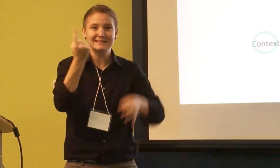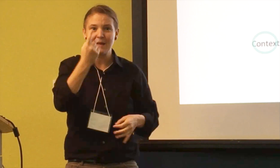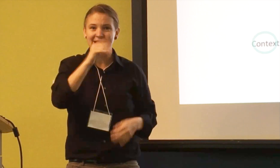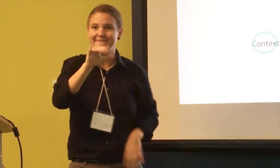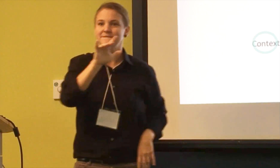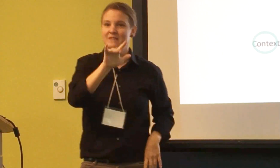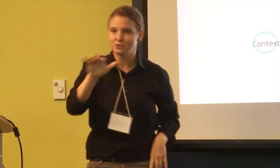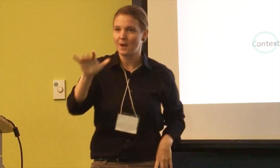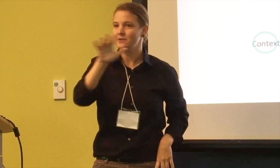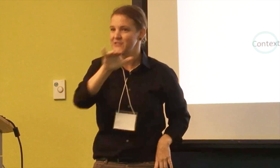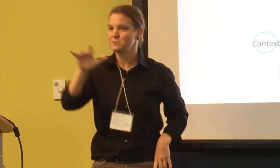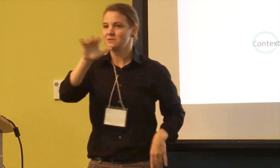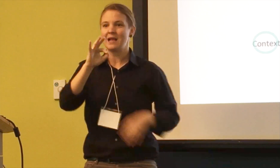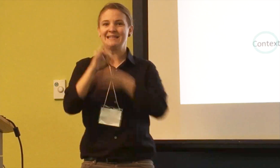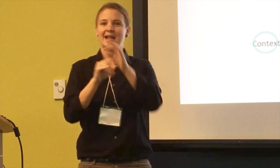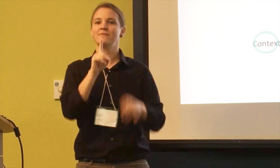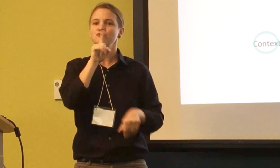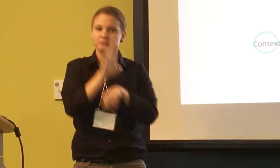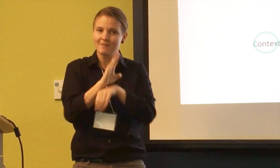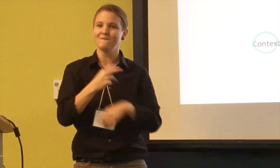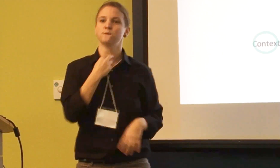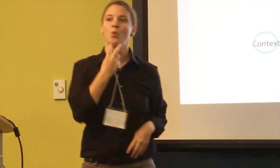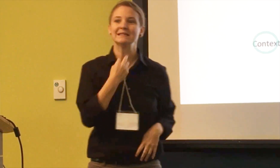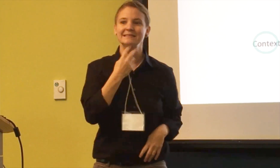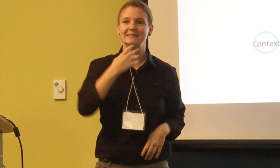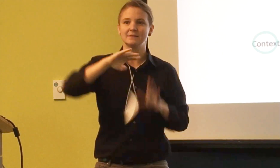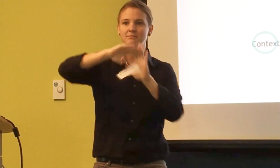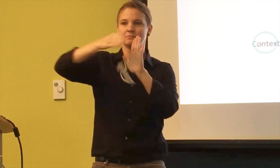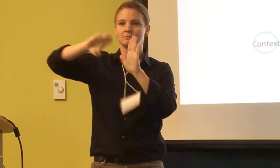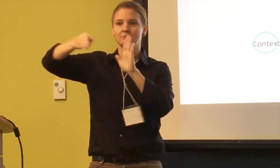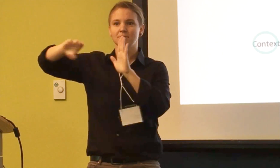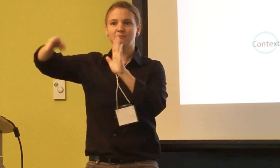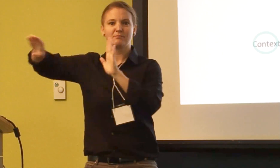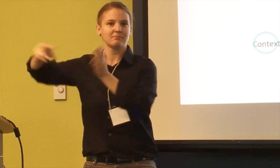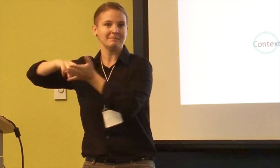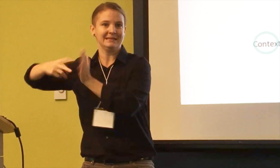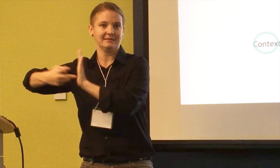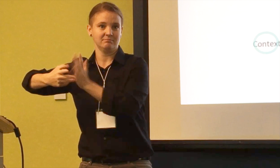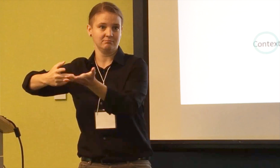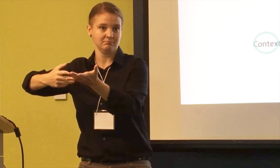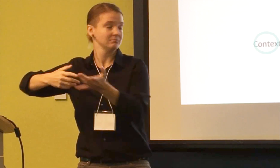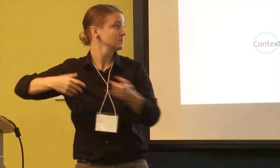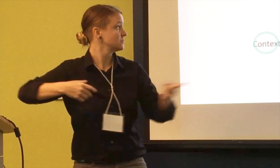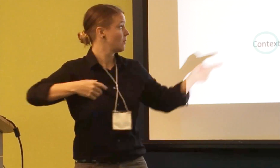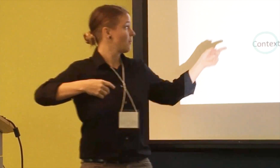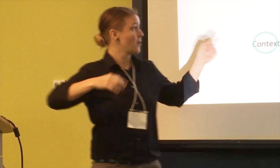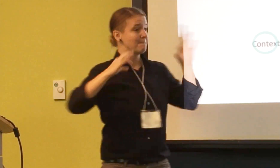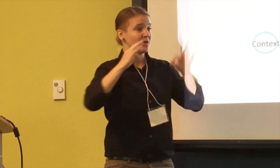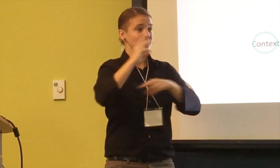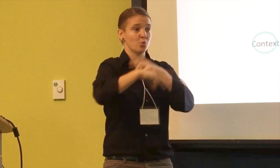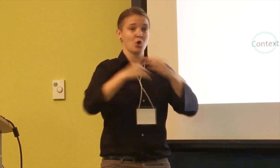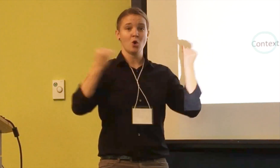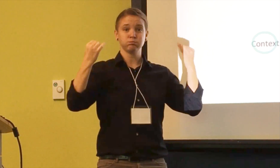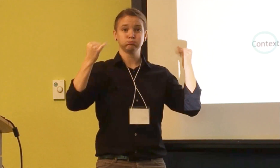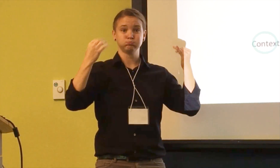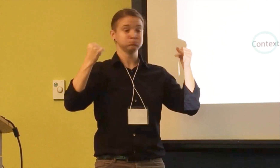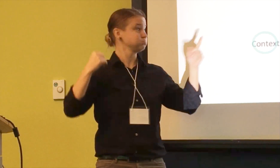Imagine spelling out words instead of saying them, which when uttered in a language, they have kind of a